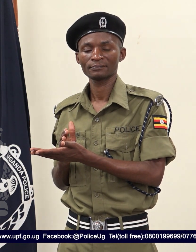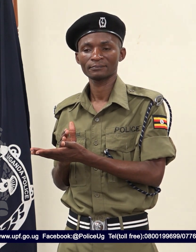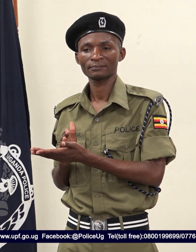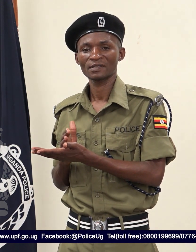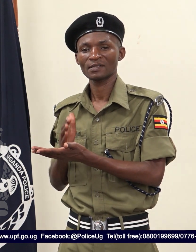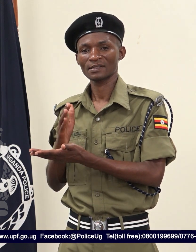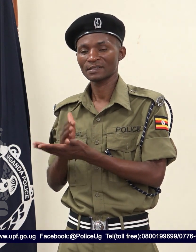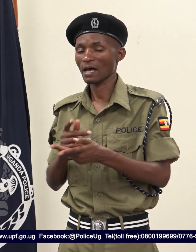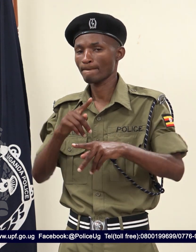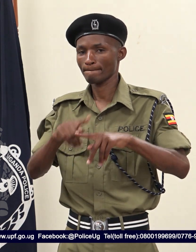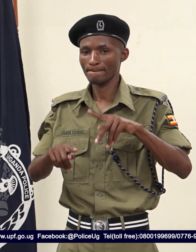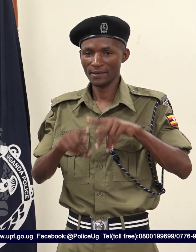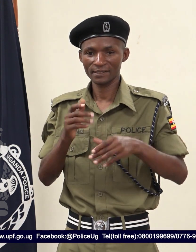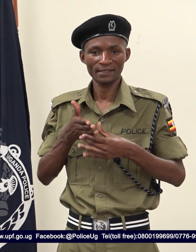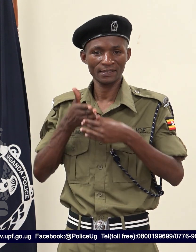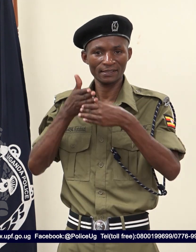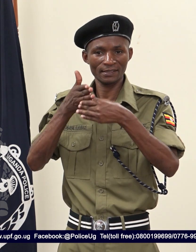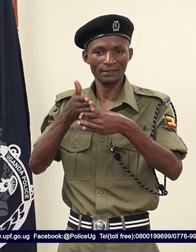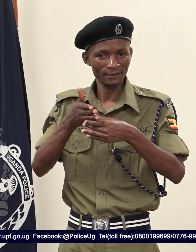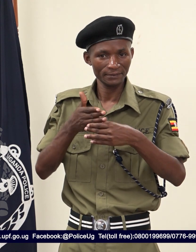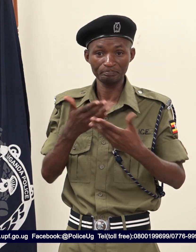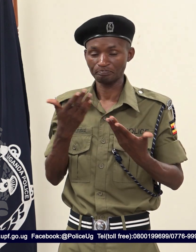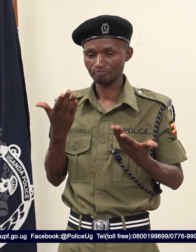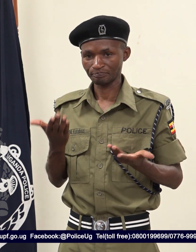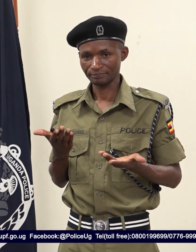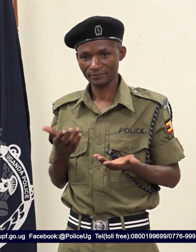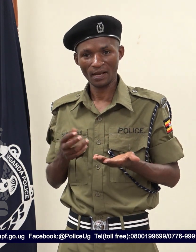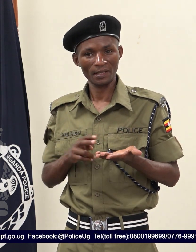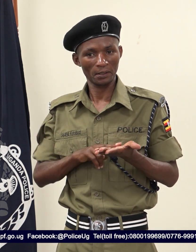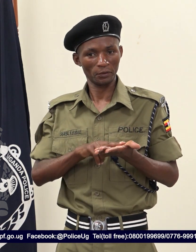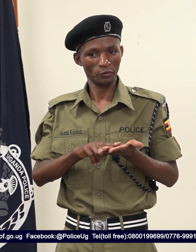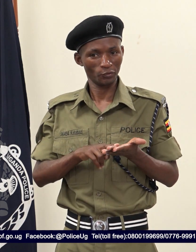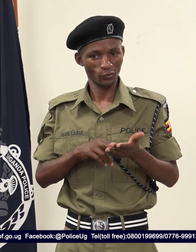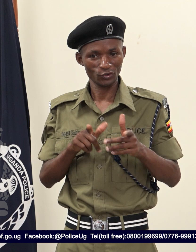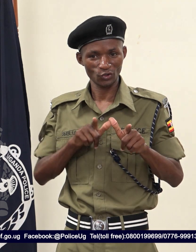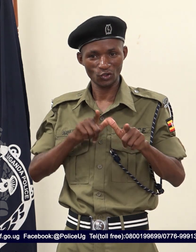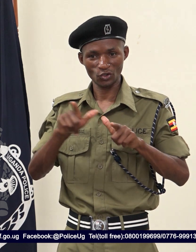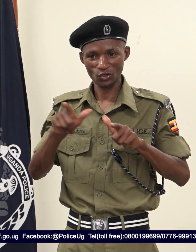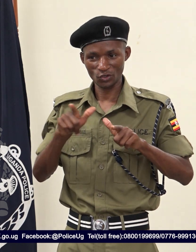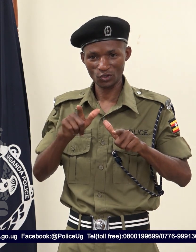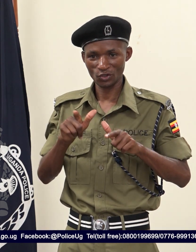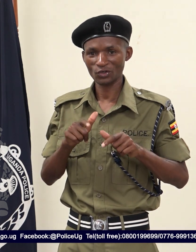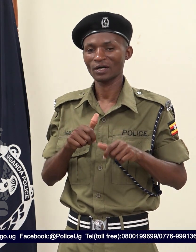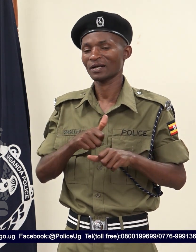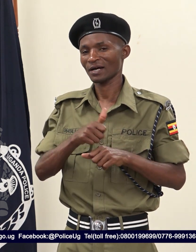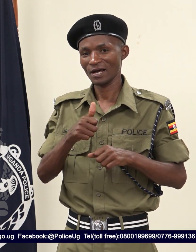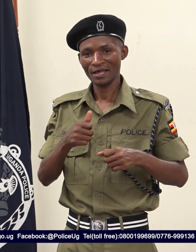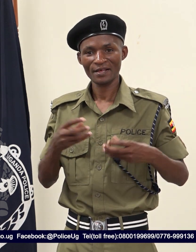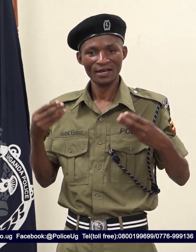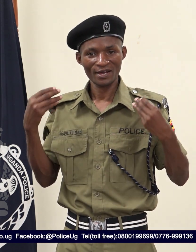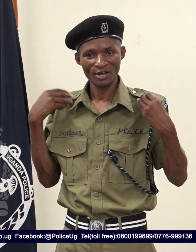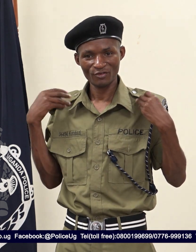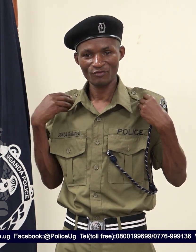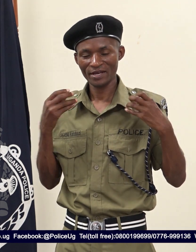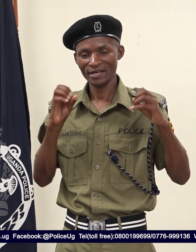some of the party leaders are using local and untrained private